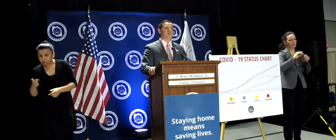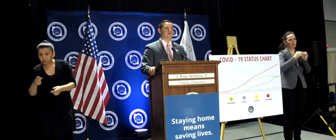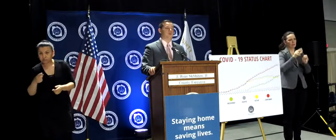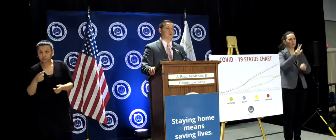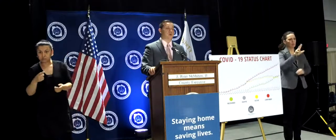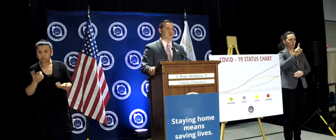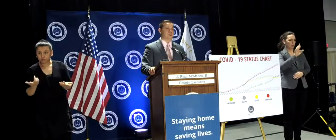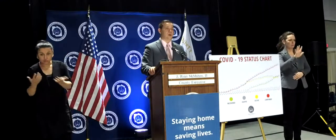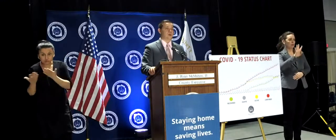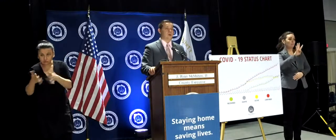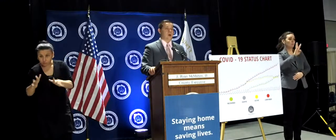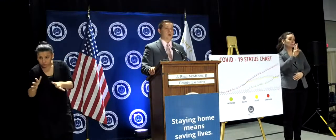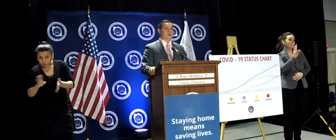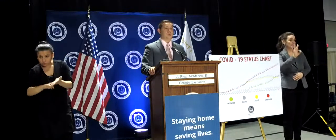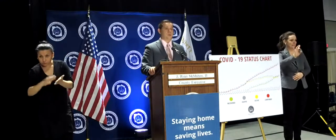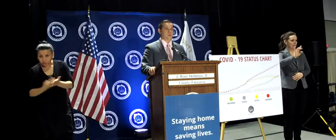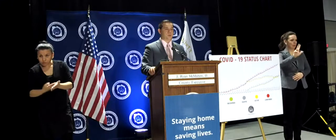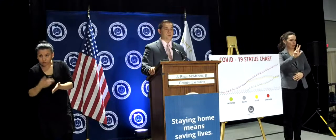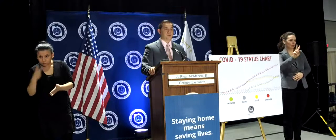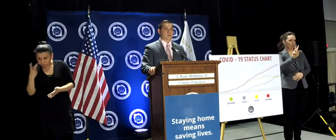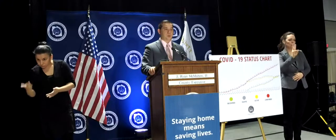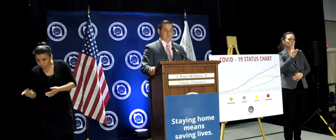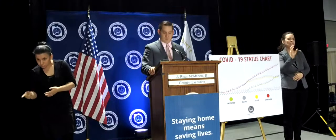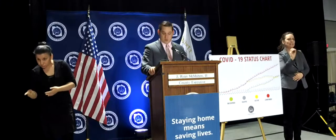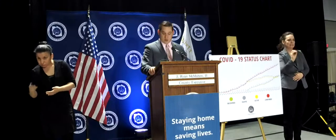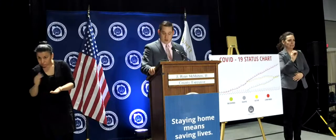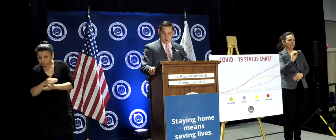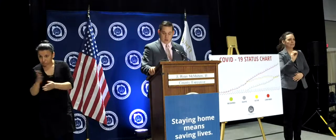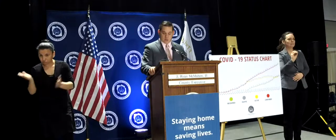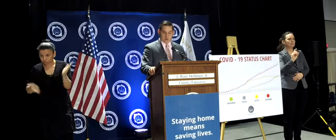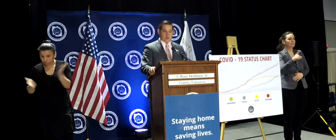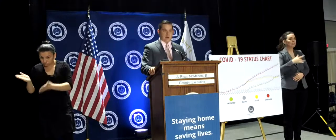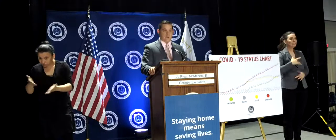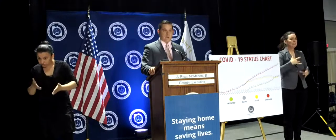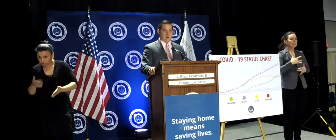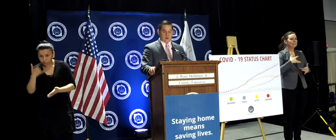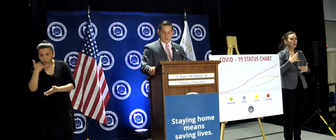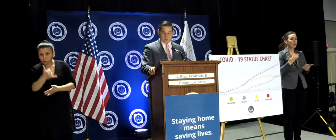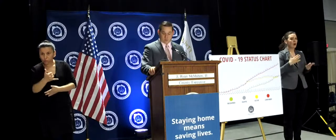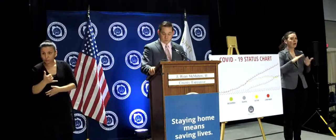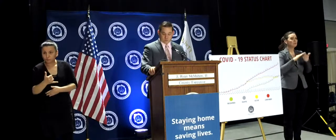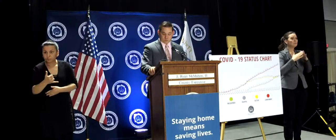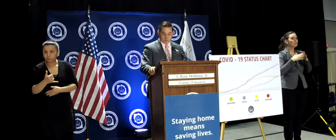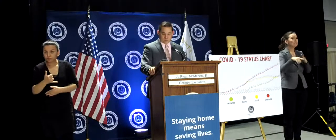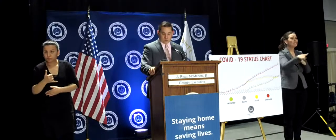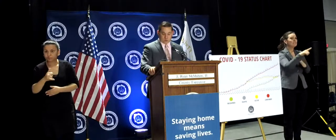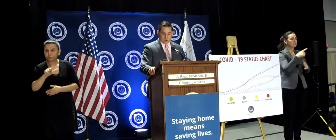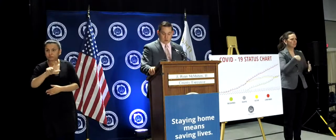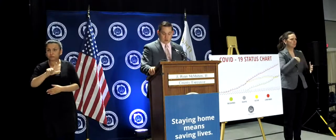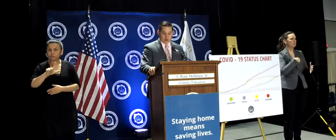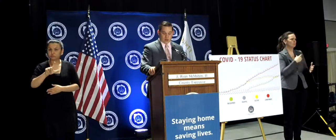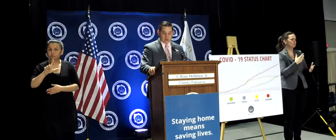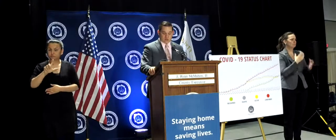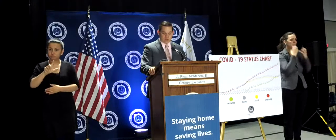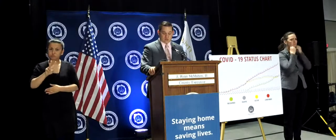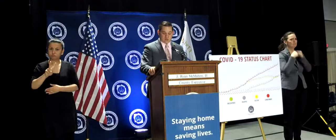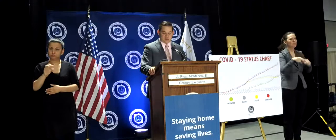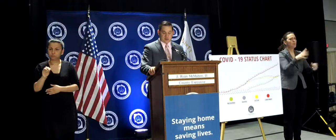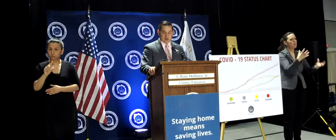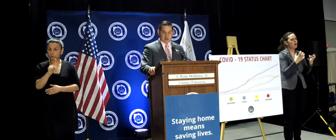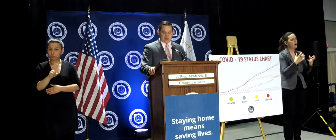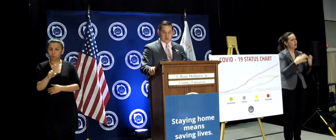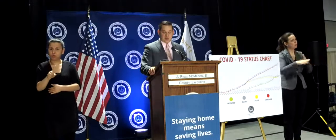315-701-2985 if you have concerns about our young people in the community. We need to look out for our young people. Donations